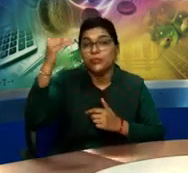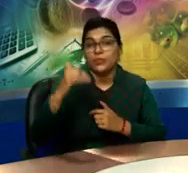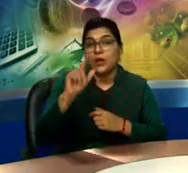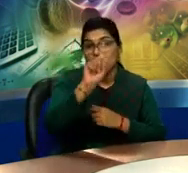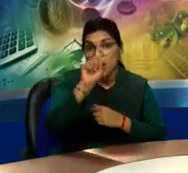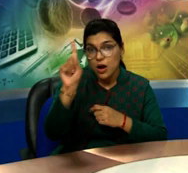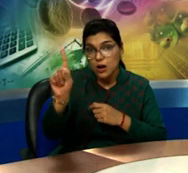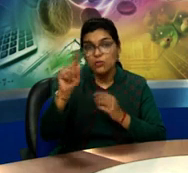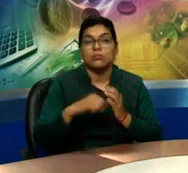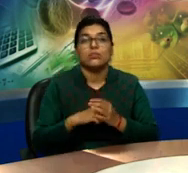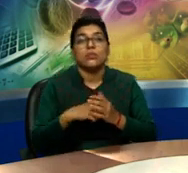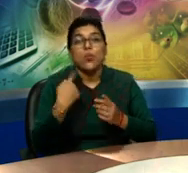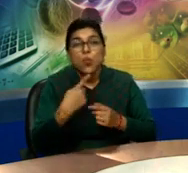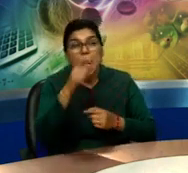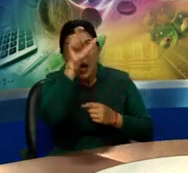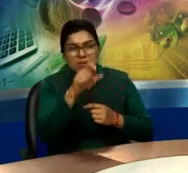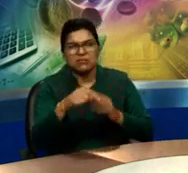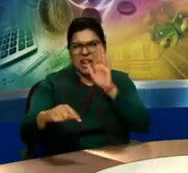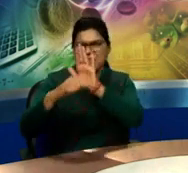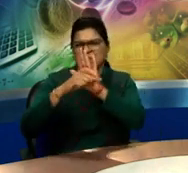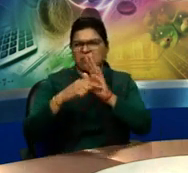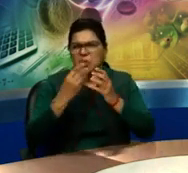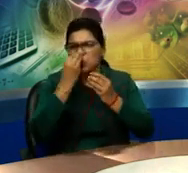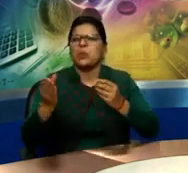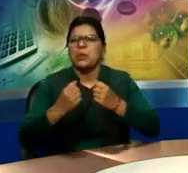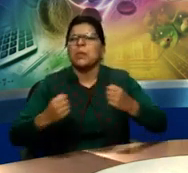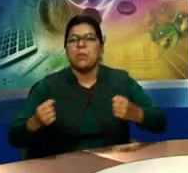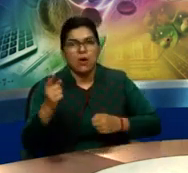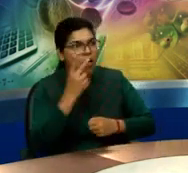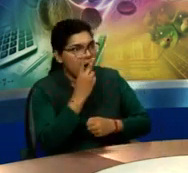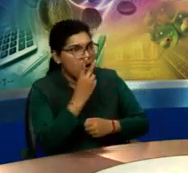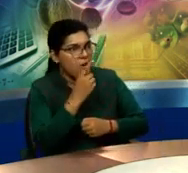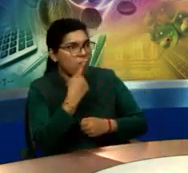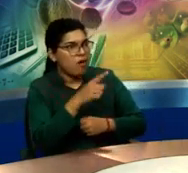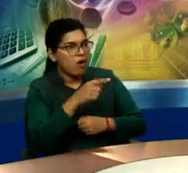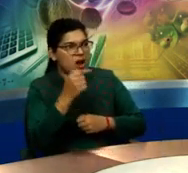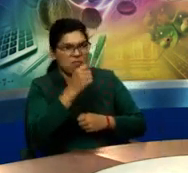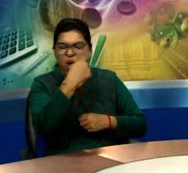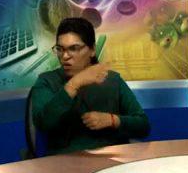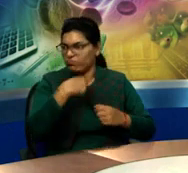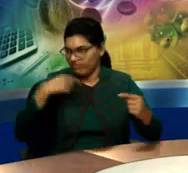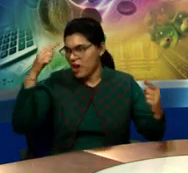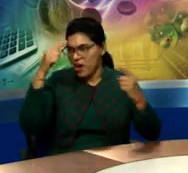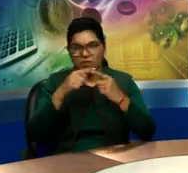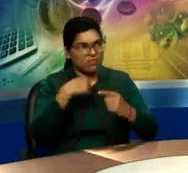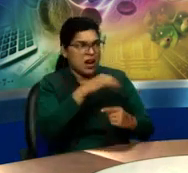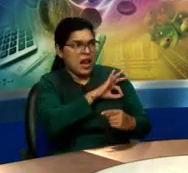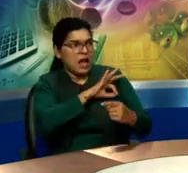it is lower or whether it is high profile, it is equal. We should respect every kind of